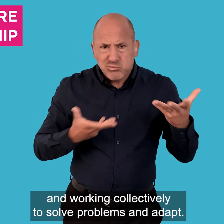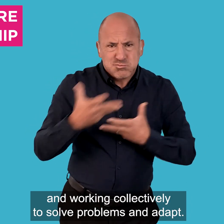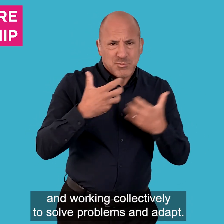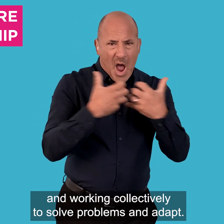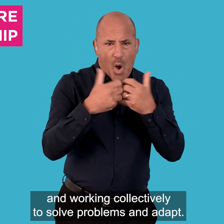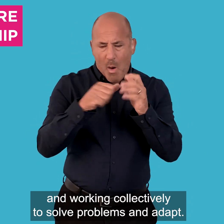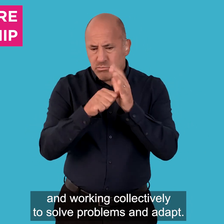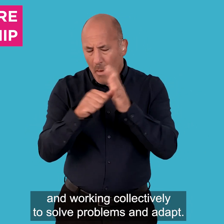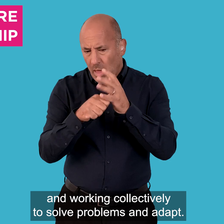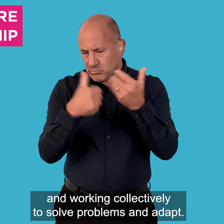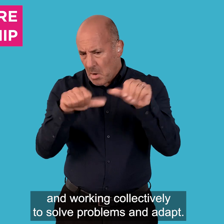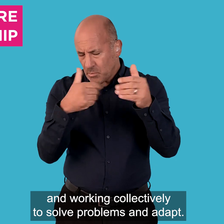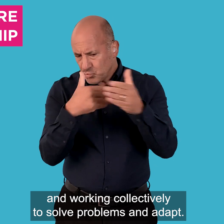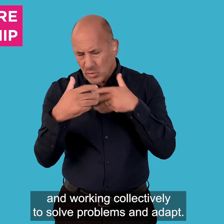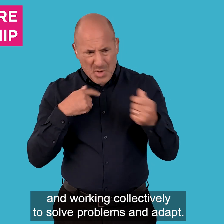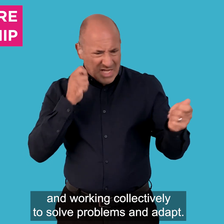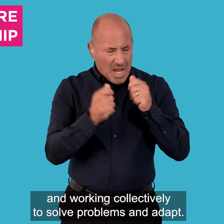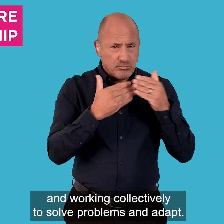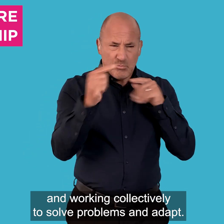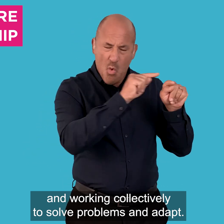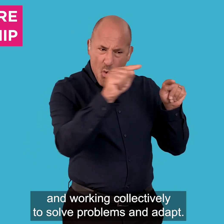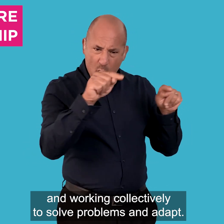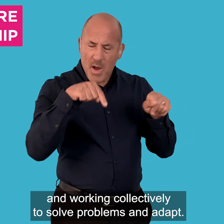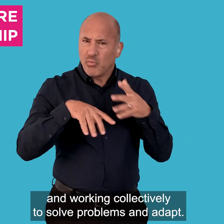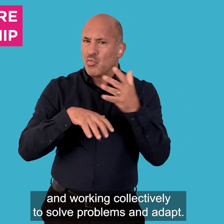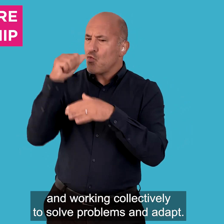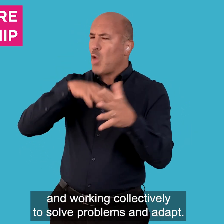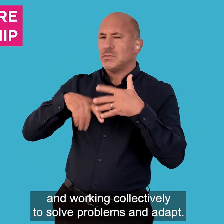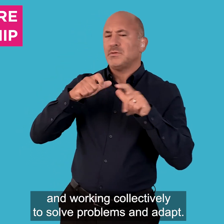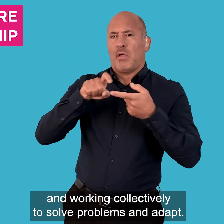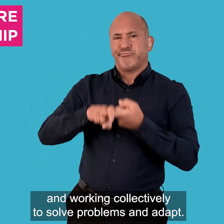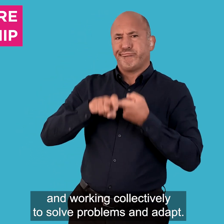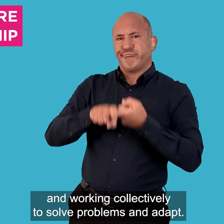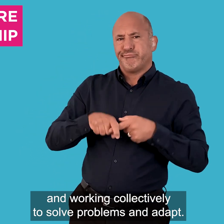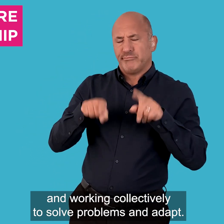their organisations, and working collectively to solve problems and adapt.